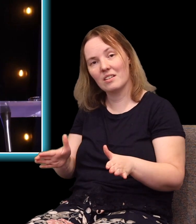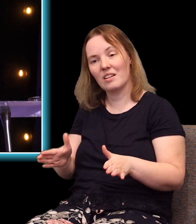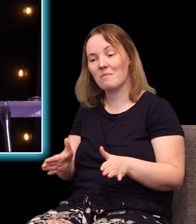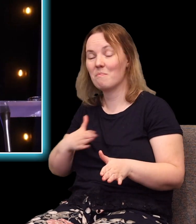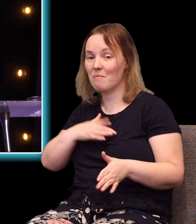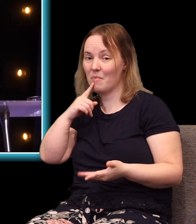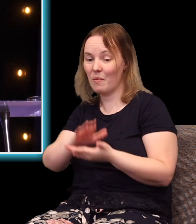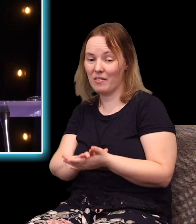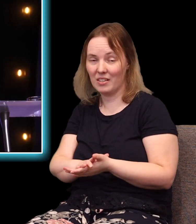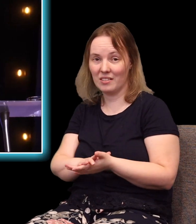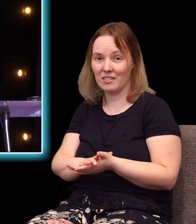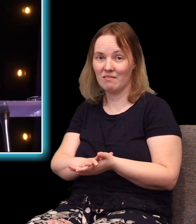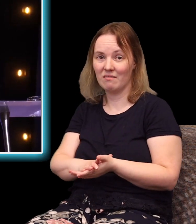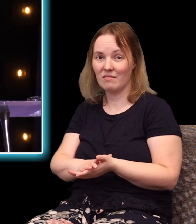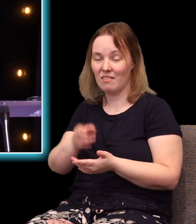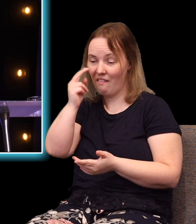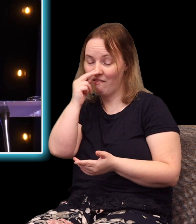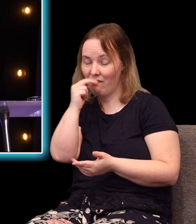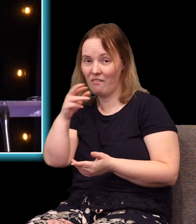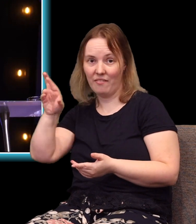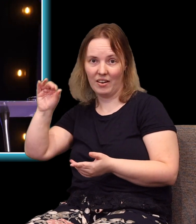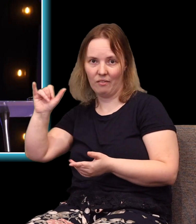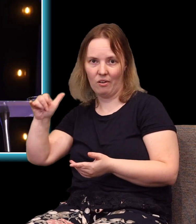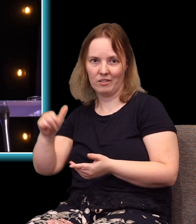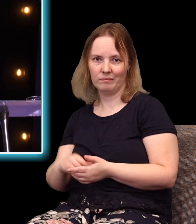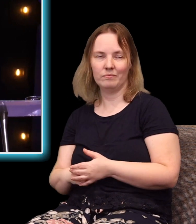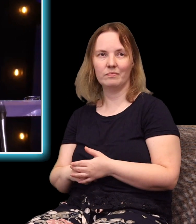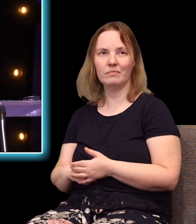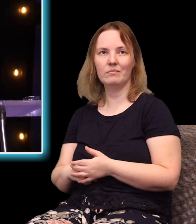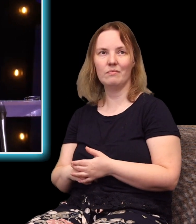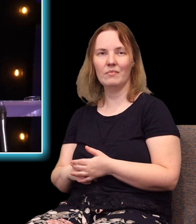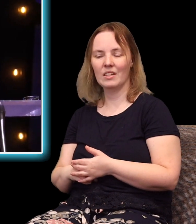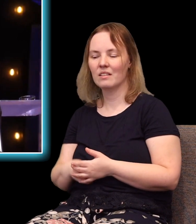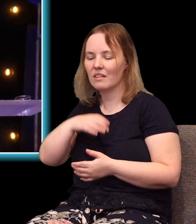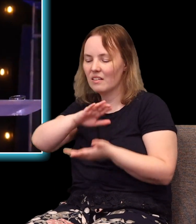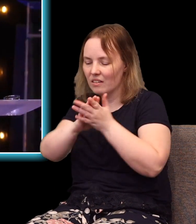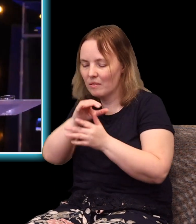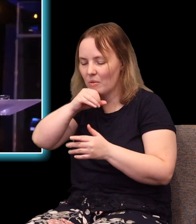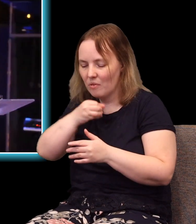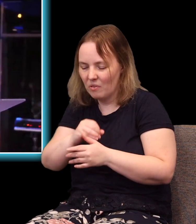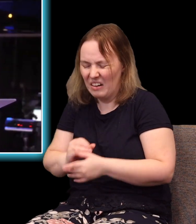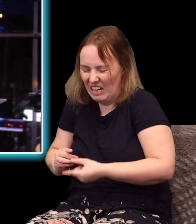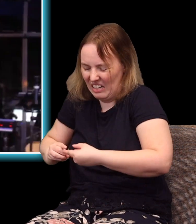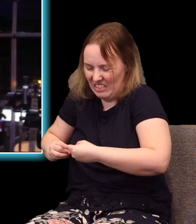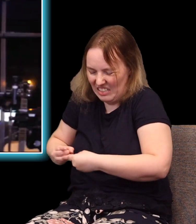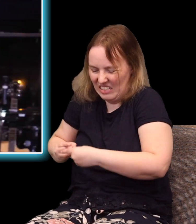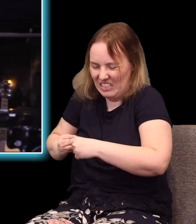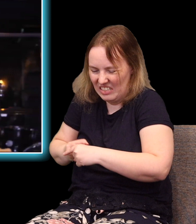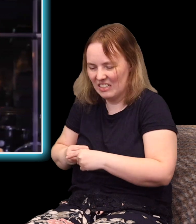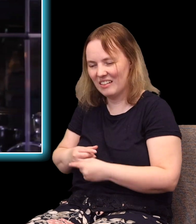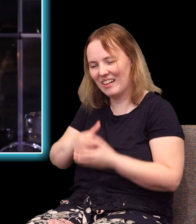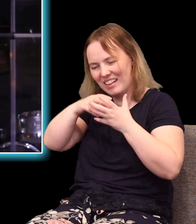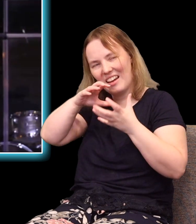That's her way of saying, you're not funny. Leave the waitress alone. That's what your father does, right? Or, you know, as I get older and some of the aches and